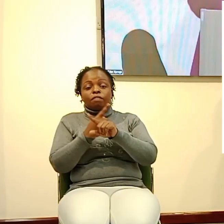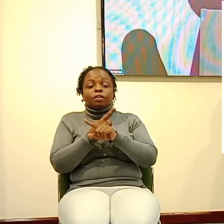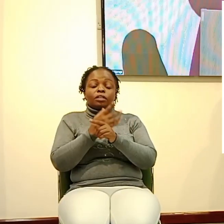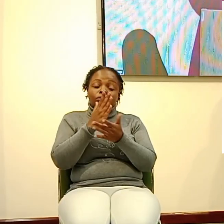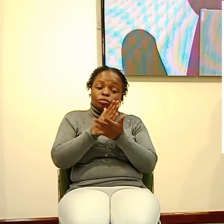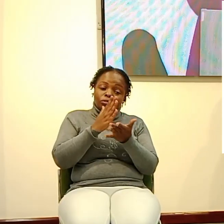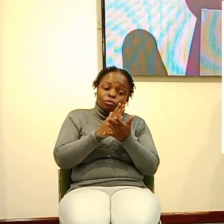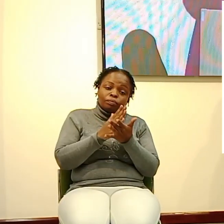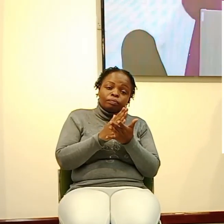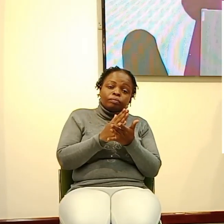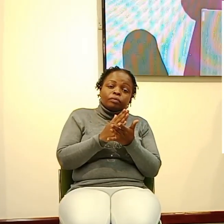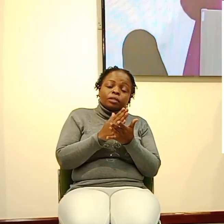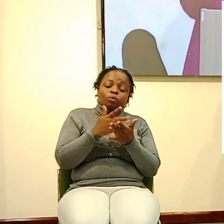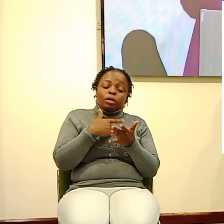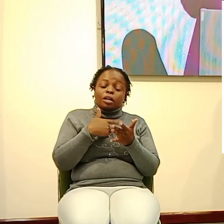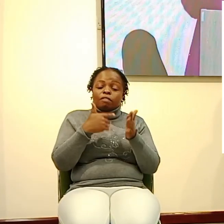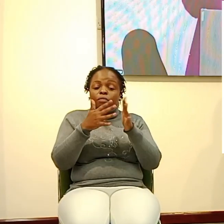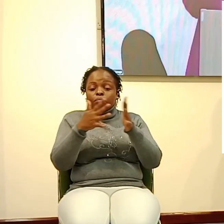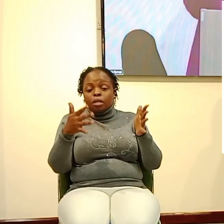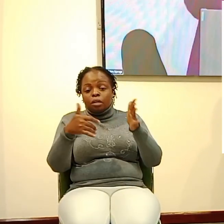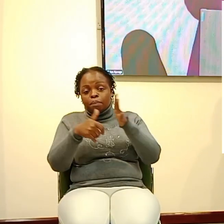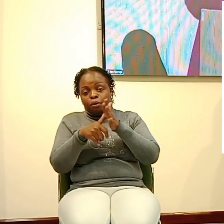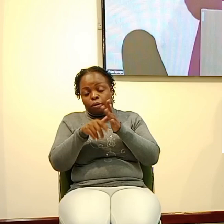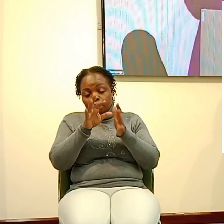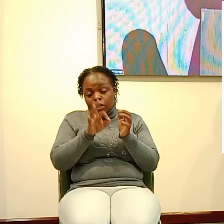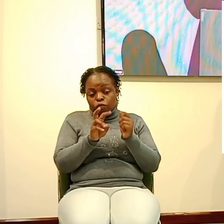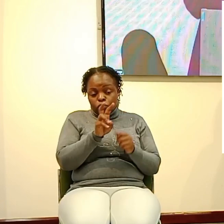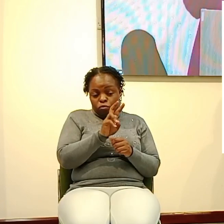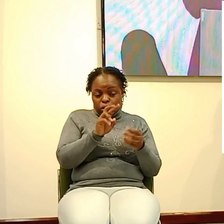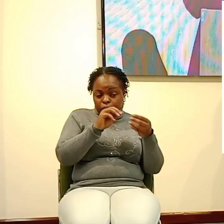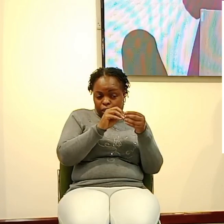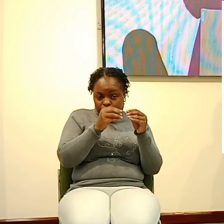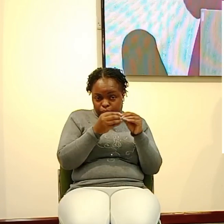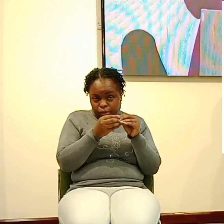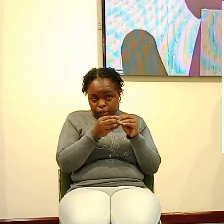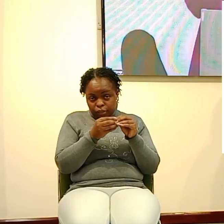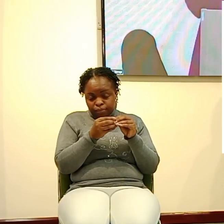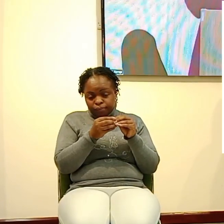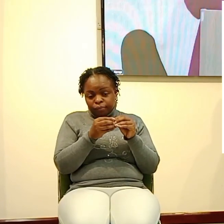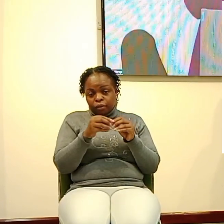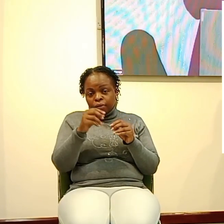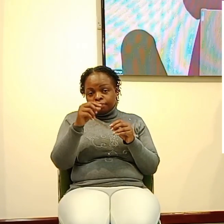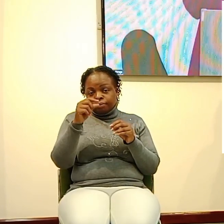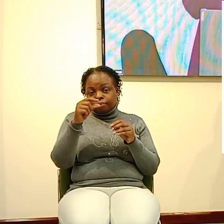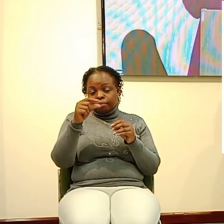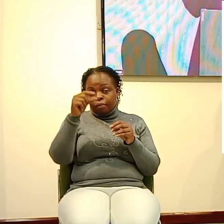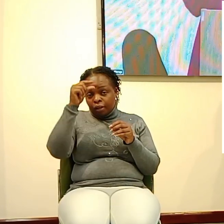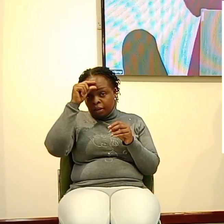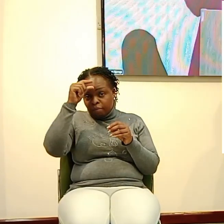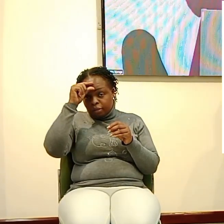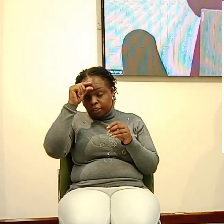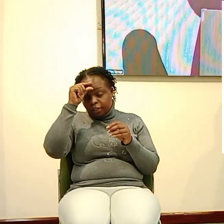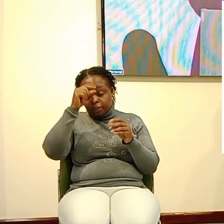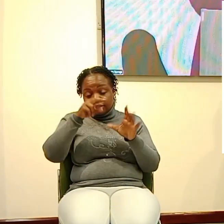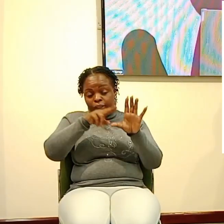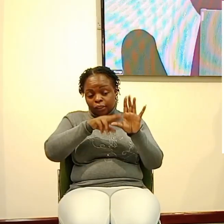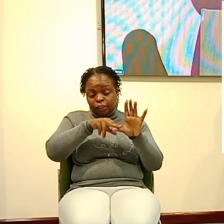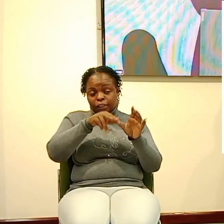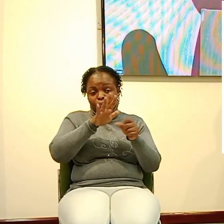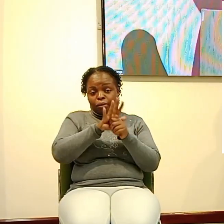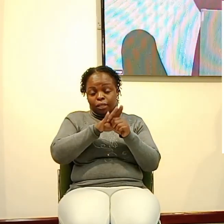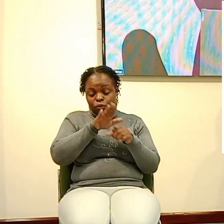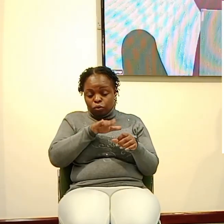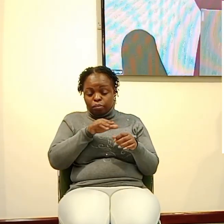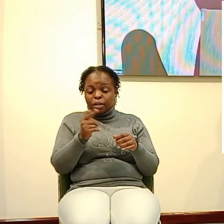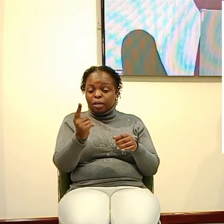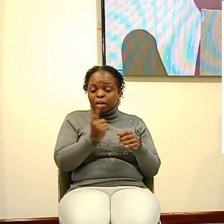has a big problem, because if you look at the numbers, when you look at the gubernatorial seat, the more women coming out to vie for